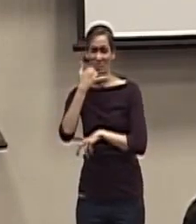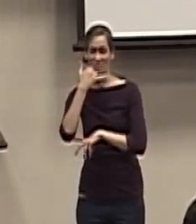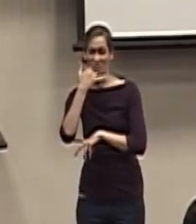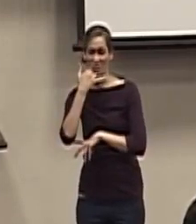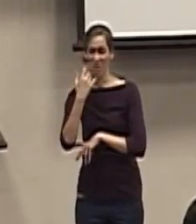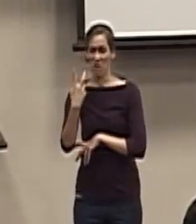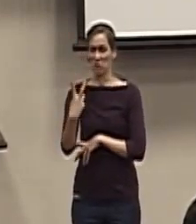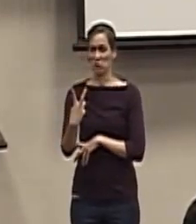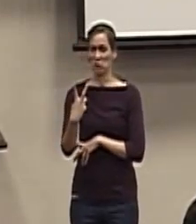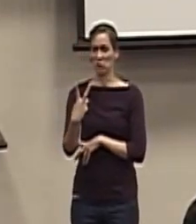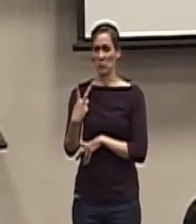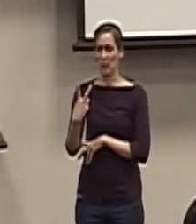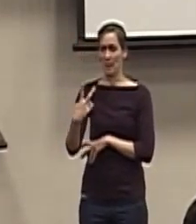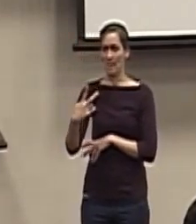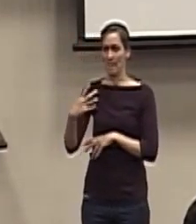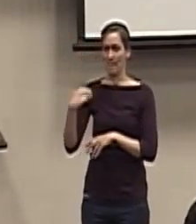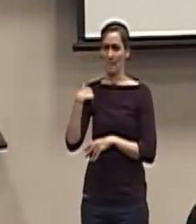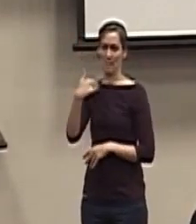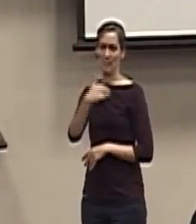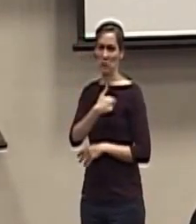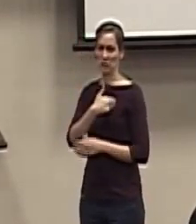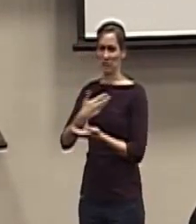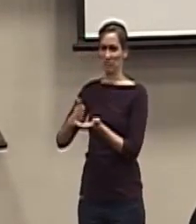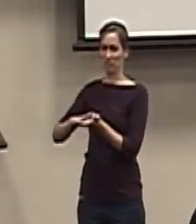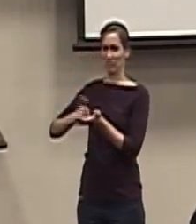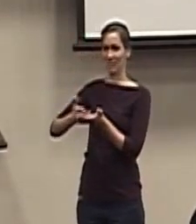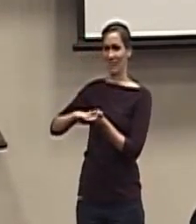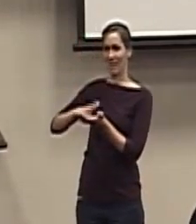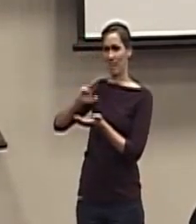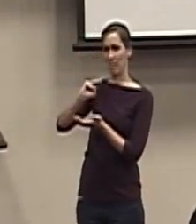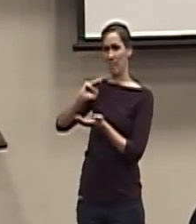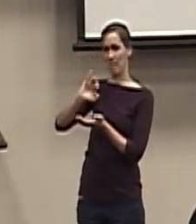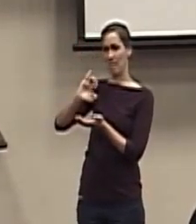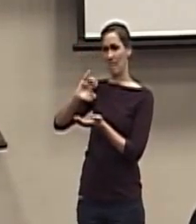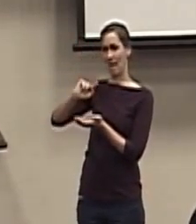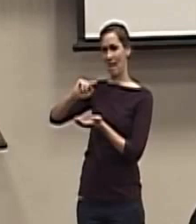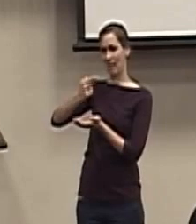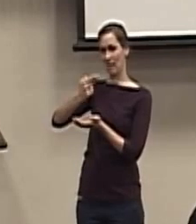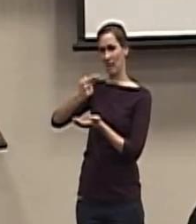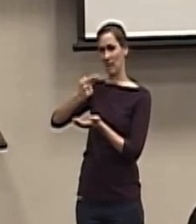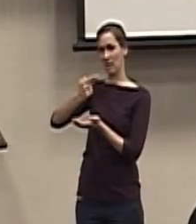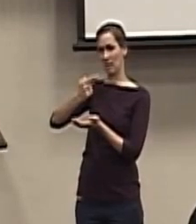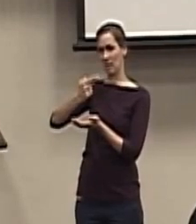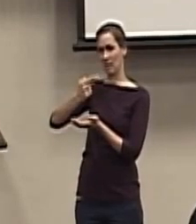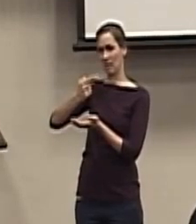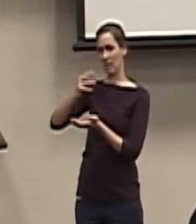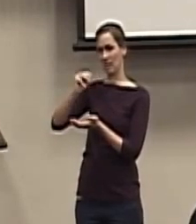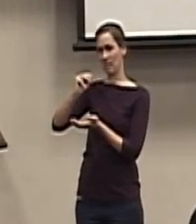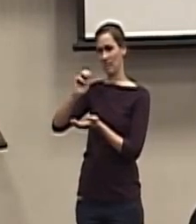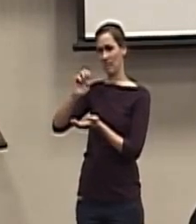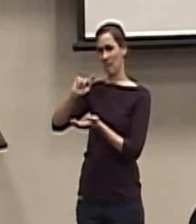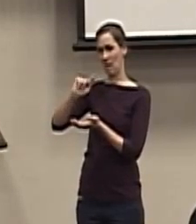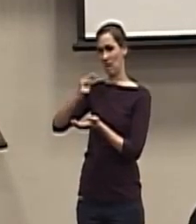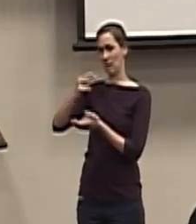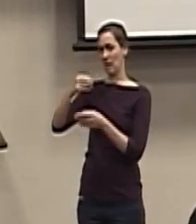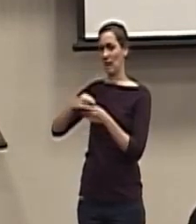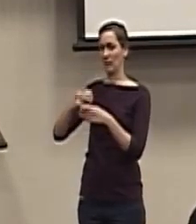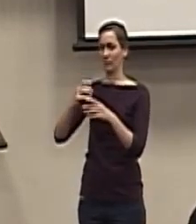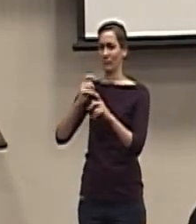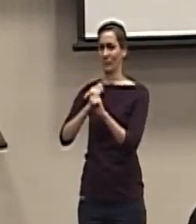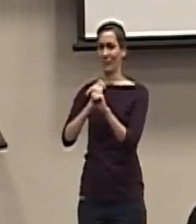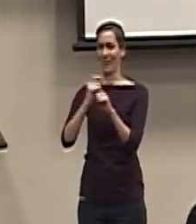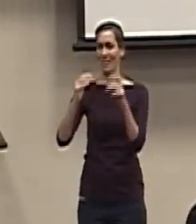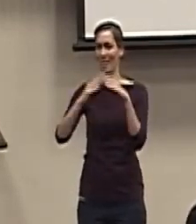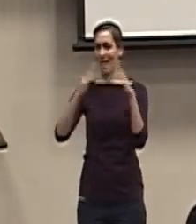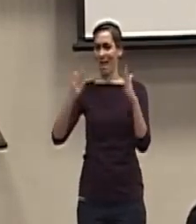were cooking methamphetamines in a trailer house just north of town. The police found out, kicked in their door, hauled them off the jail. And my